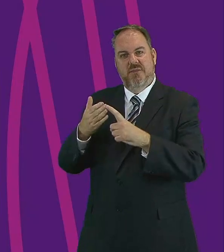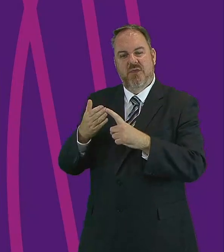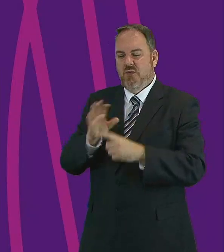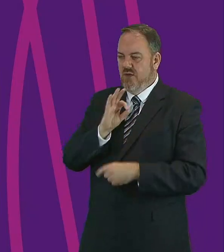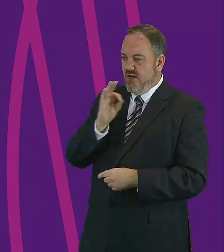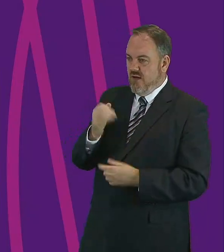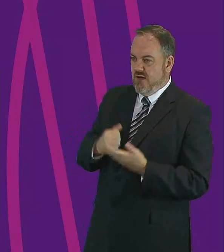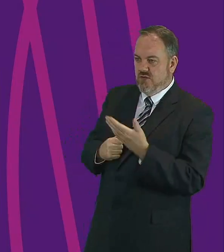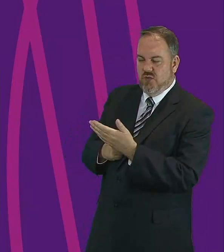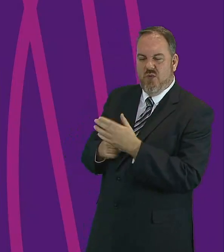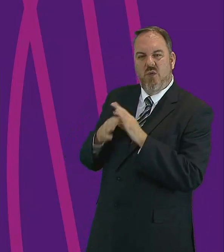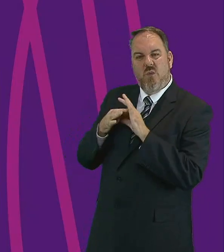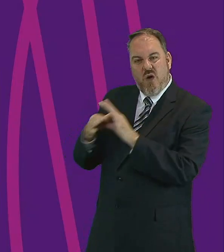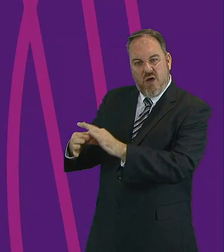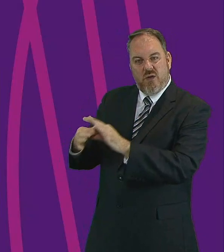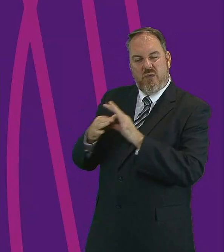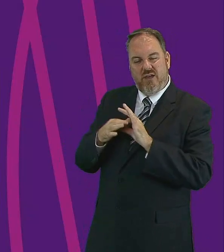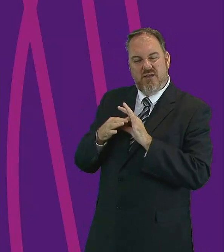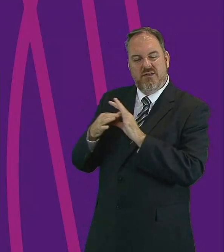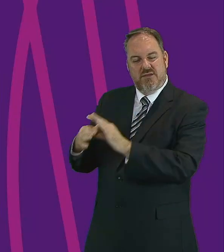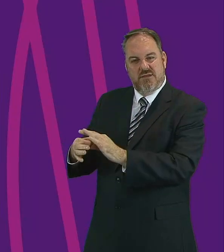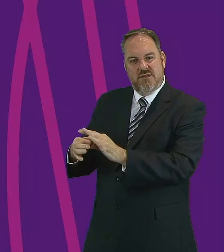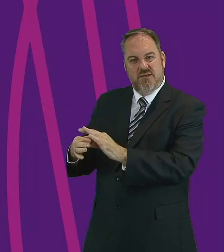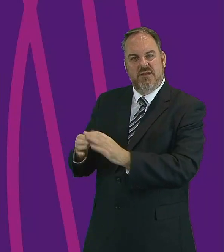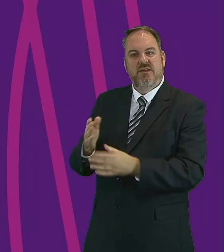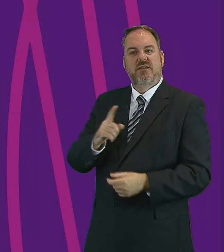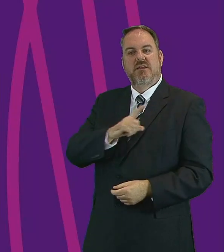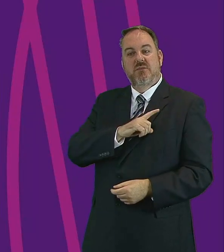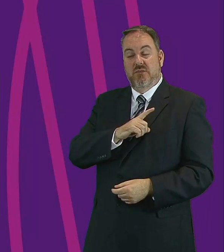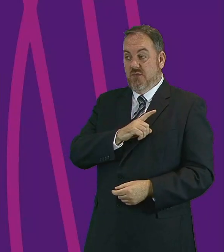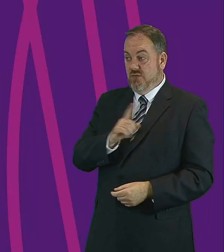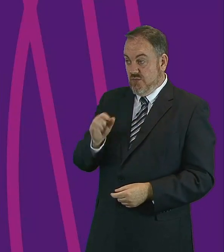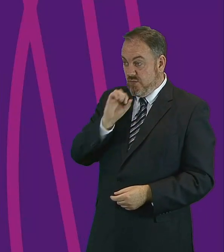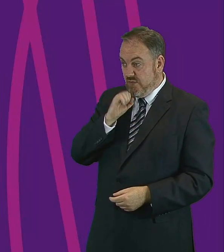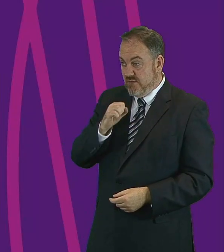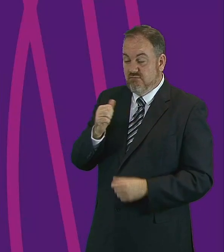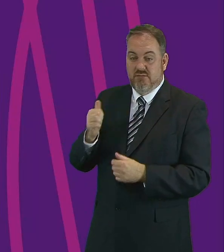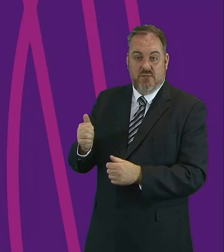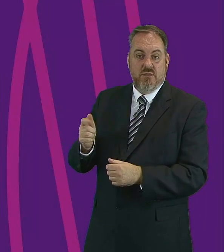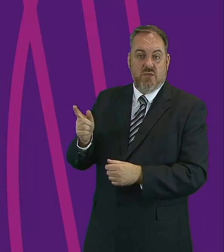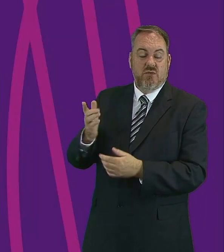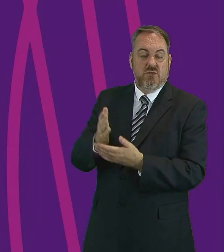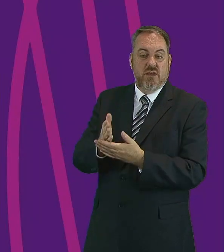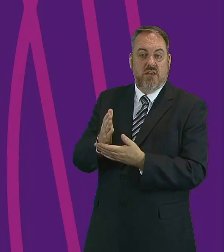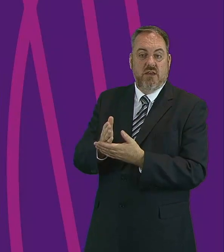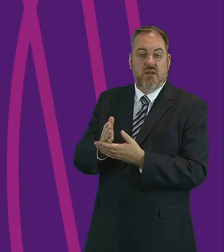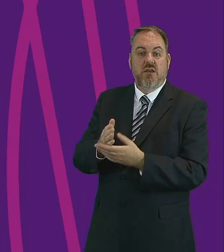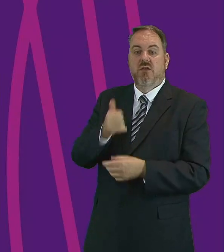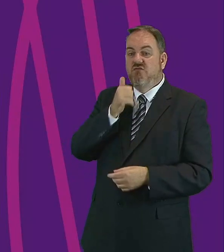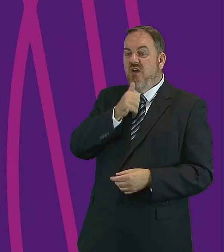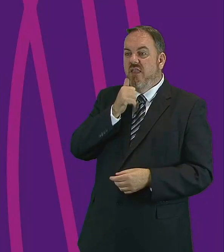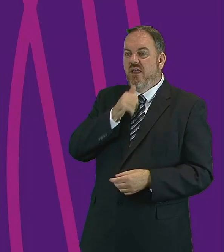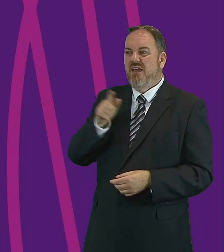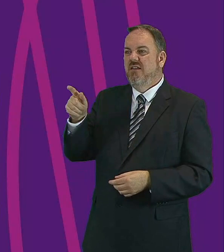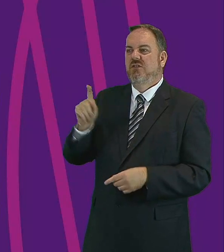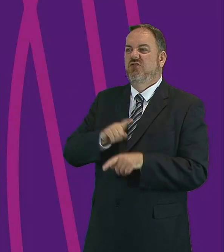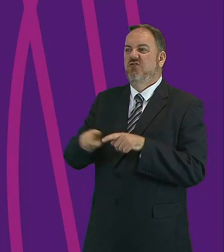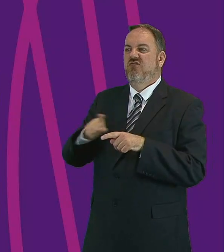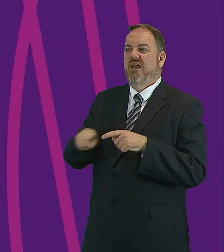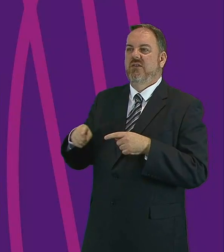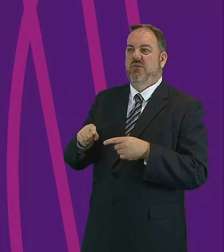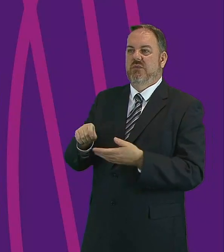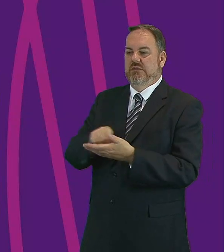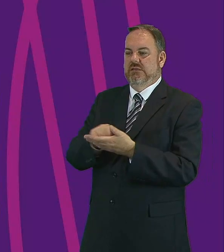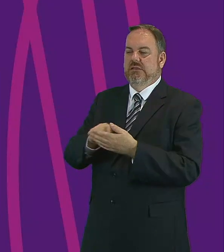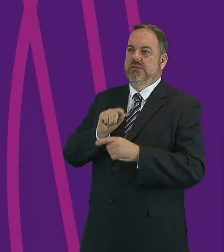to engage with it in detail, as I'm sure he will, rather than simply engage in kind of headlines across